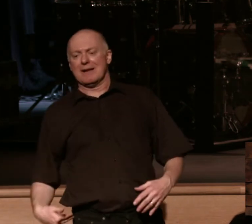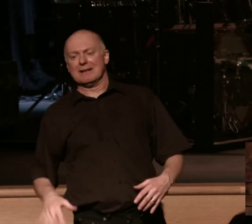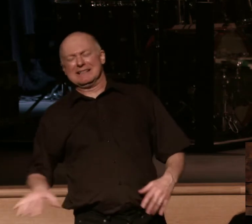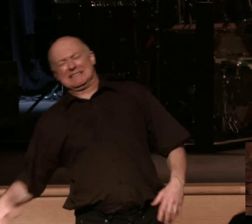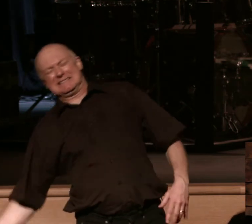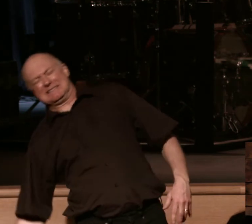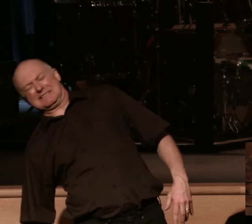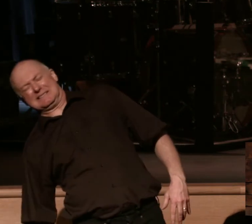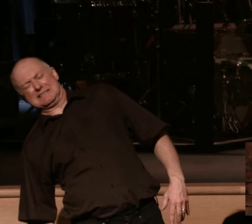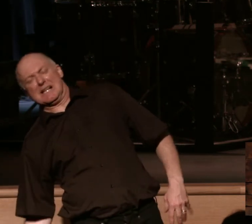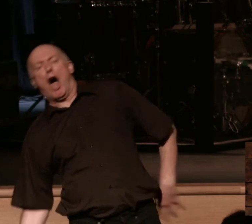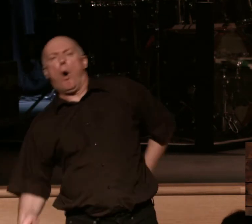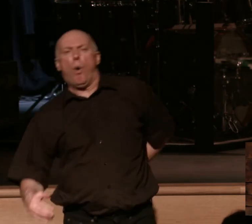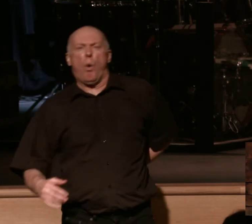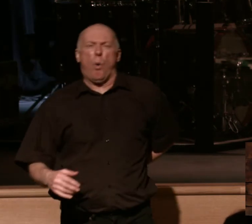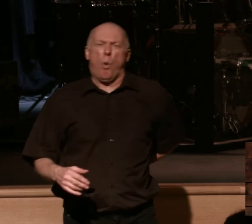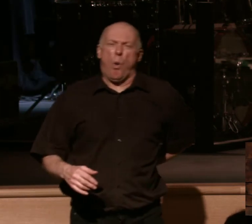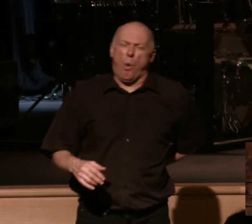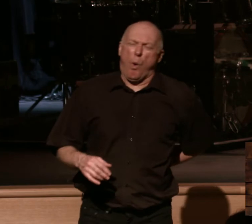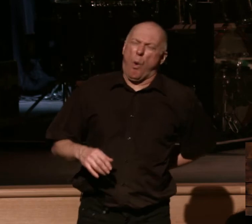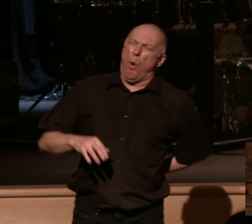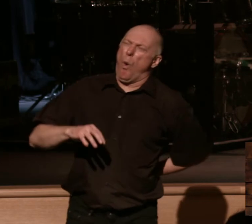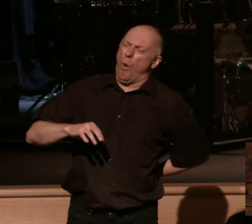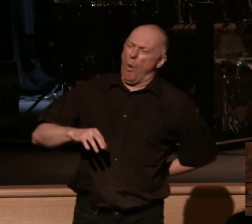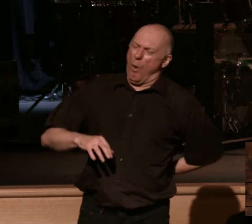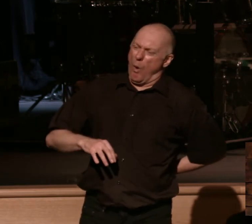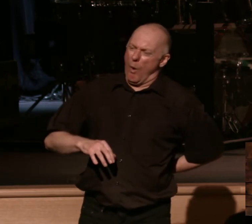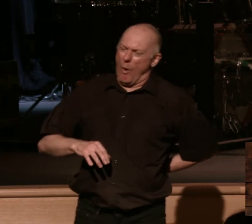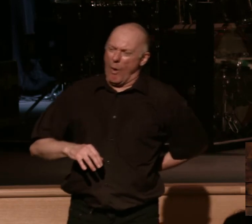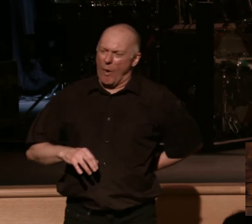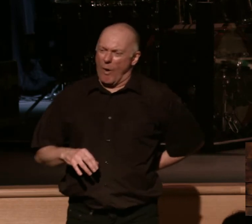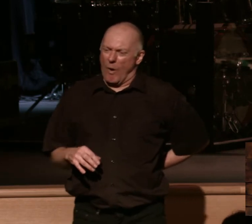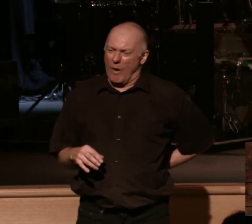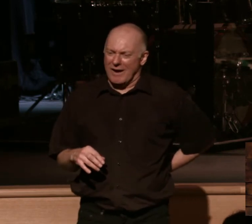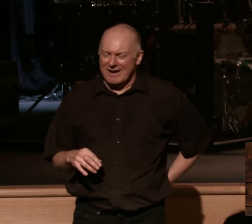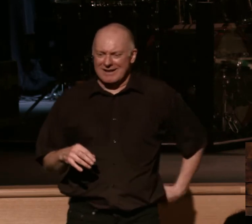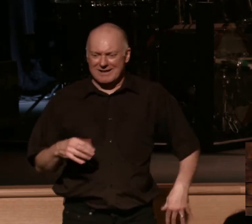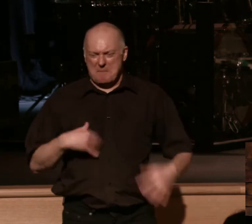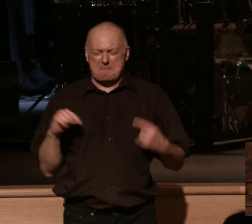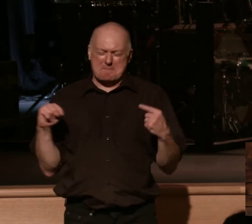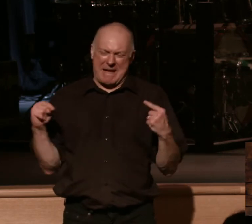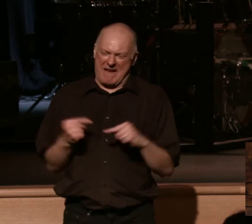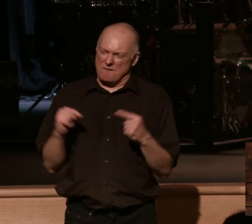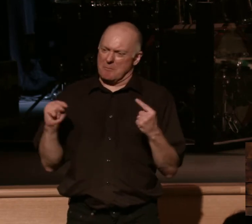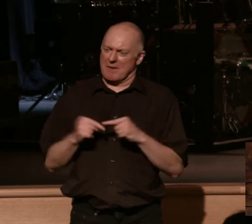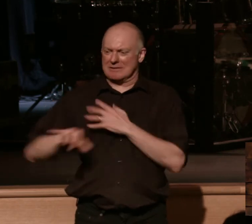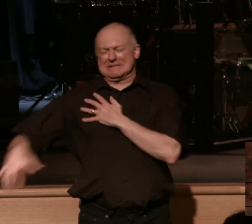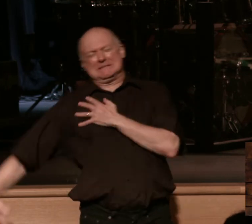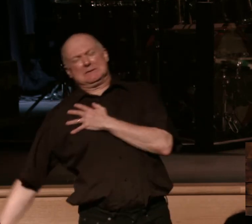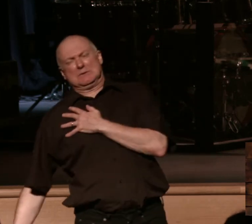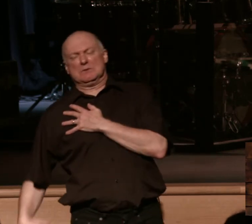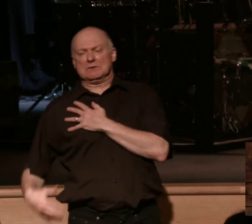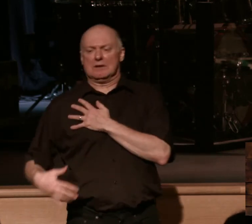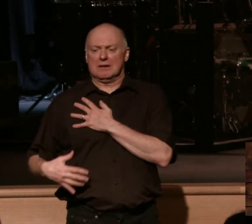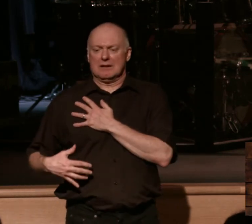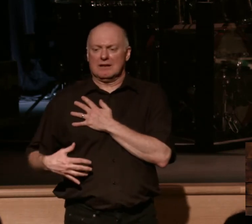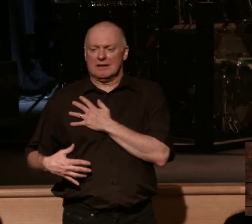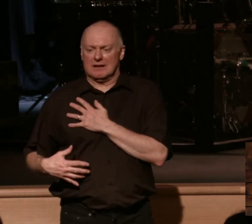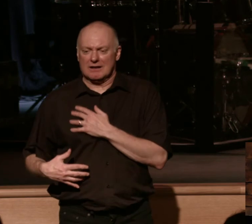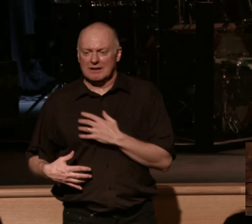up and there's a lot of moans and groans coming up from this guy for whatever reason just was really painful to whatever and dad sounds like dad what's wrong with you